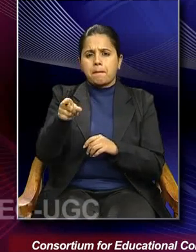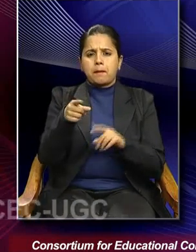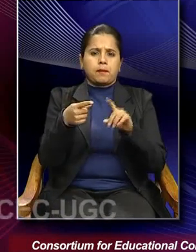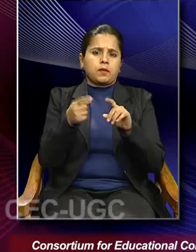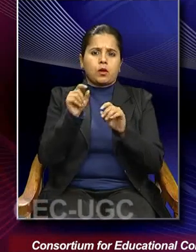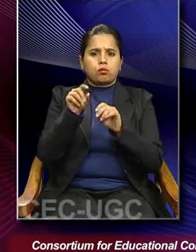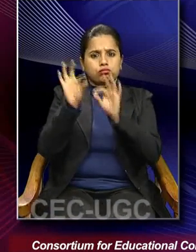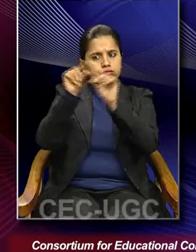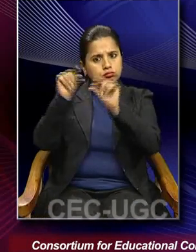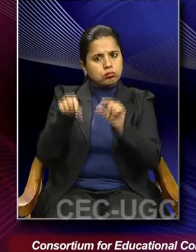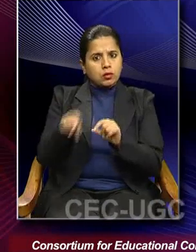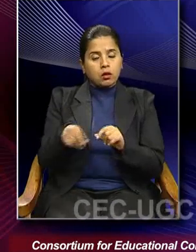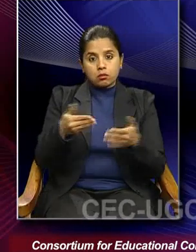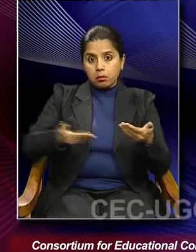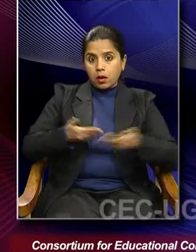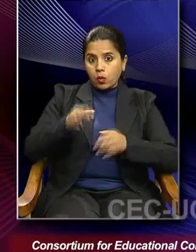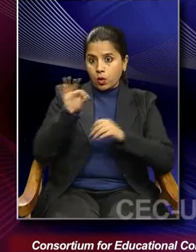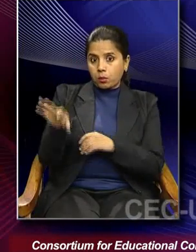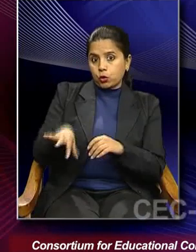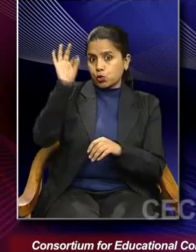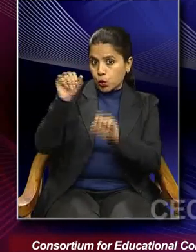of well-behaved preferences,